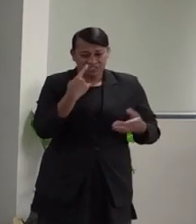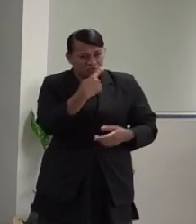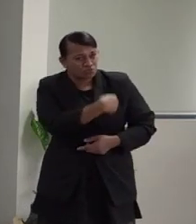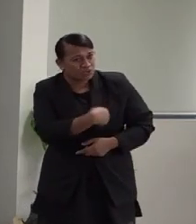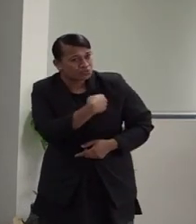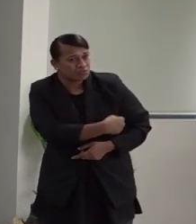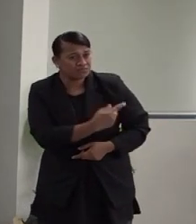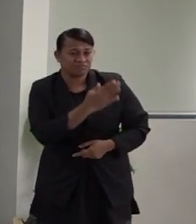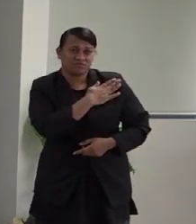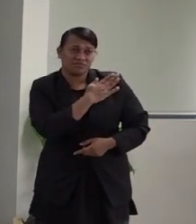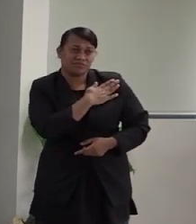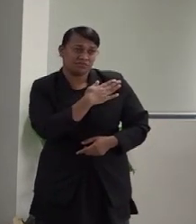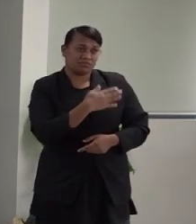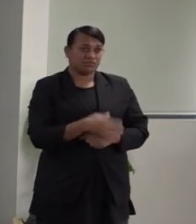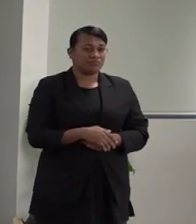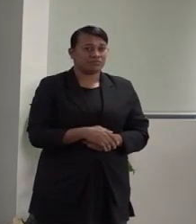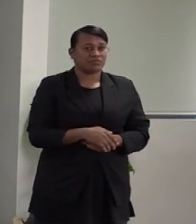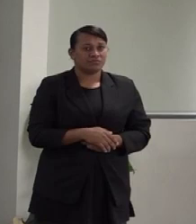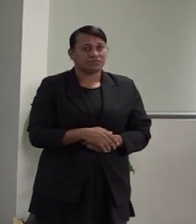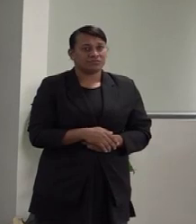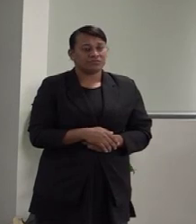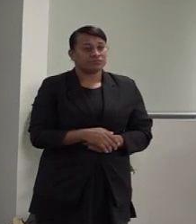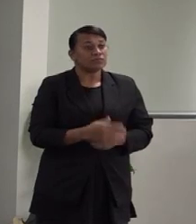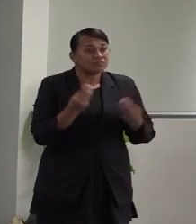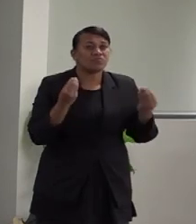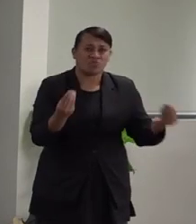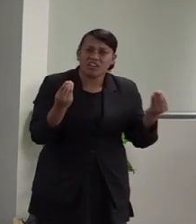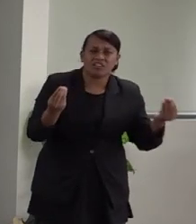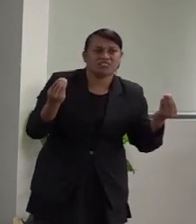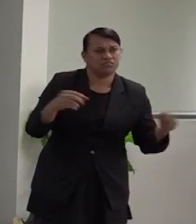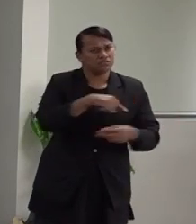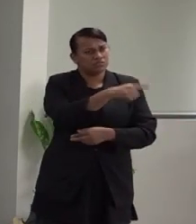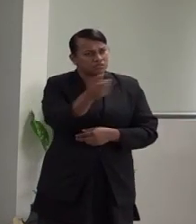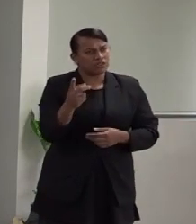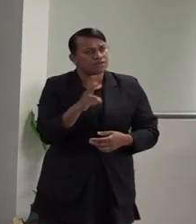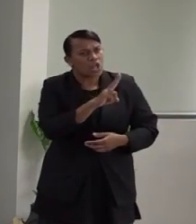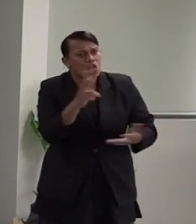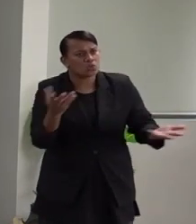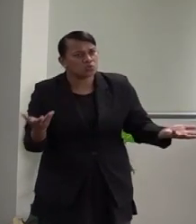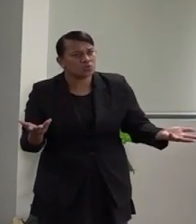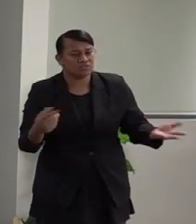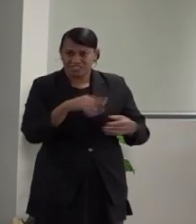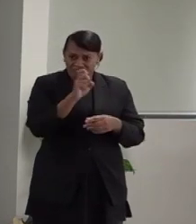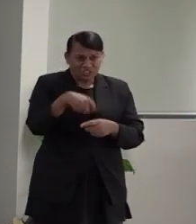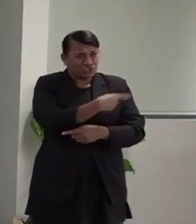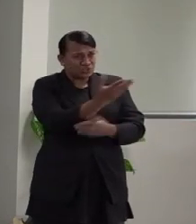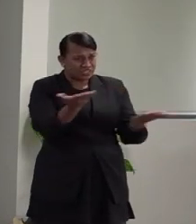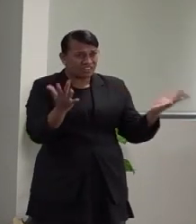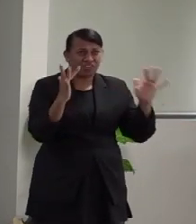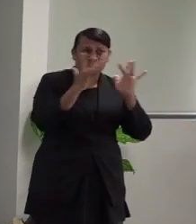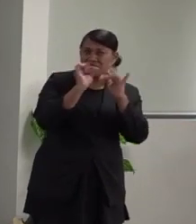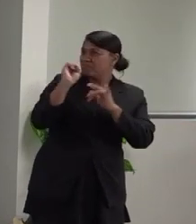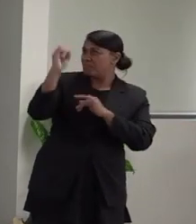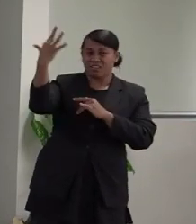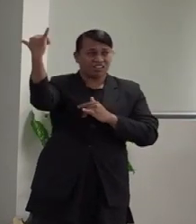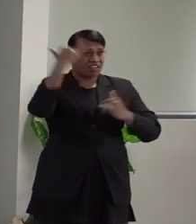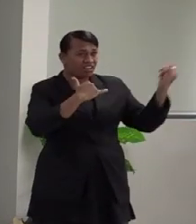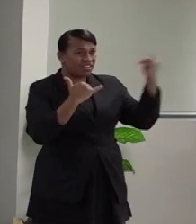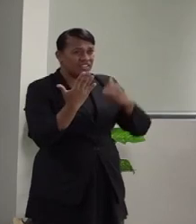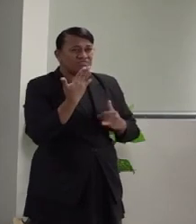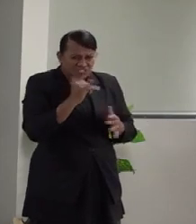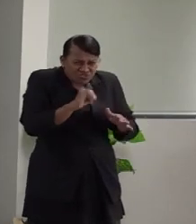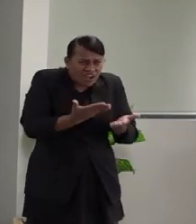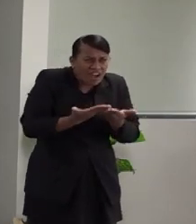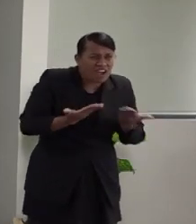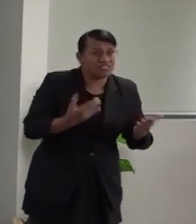in everything you do. If you or someone you've had contact with has recently traveled overseas and you are experiencing the